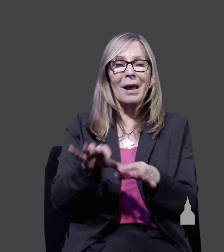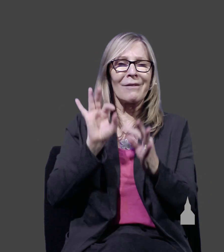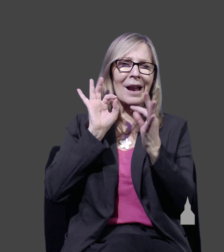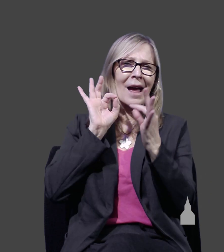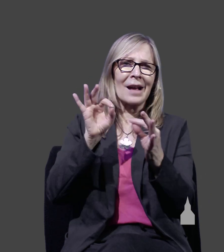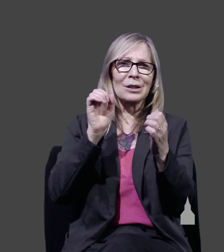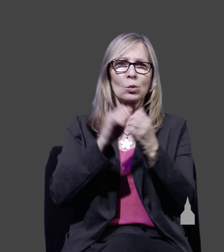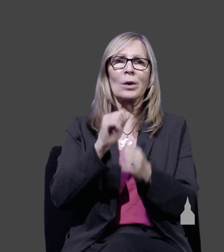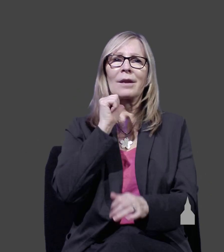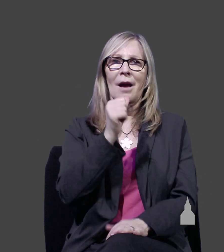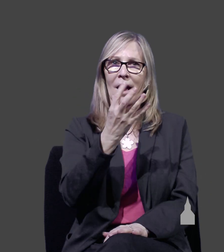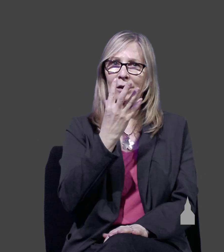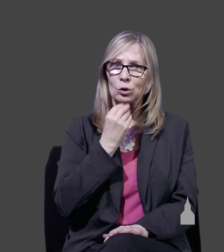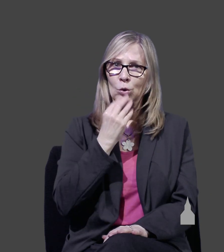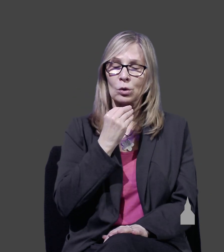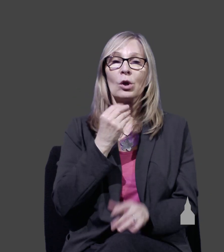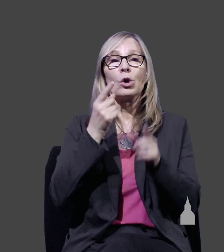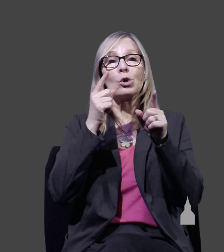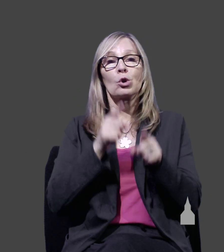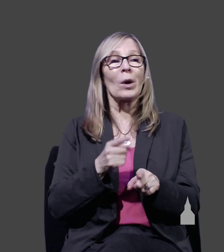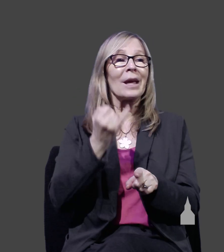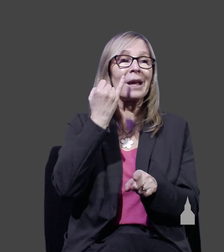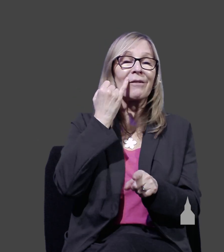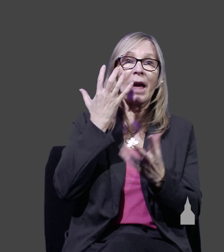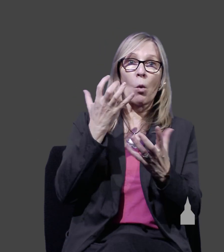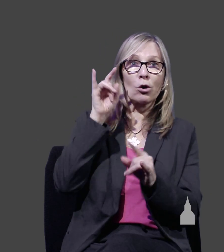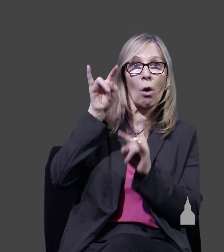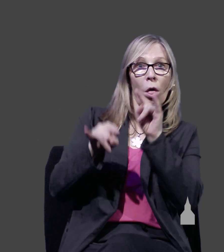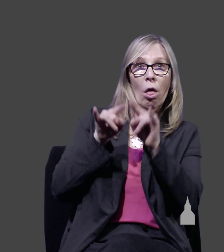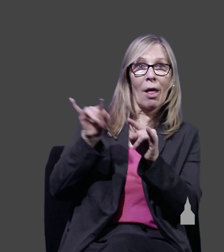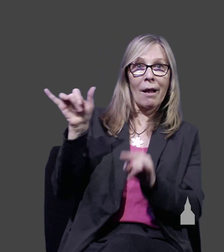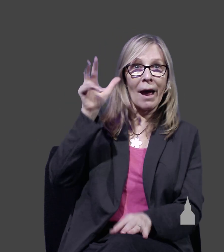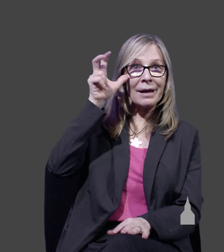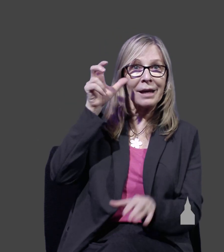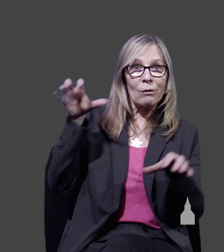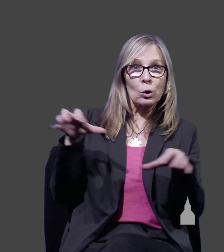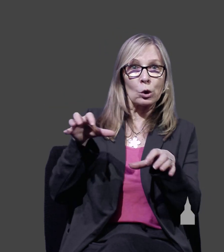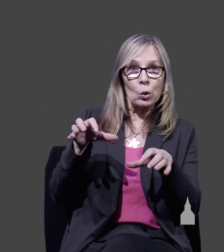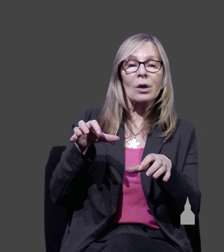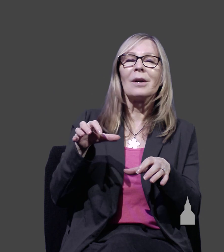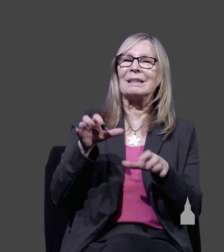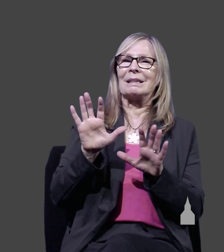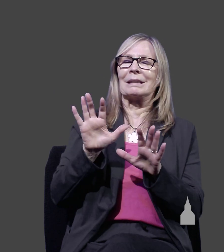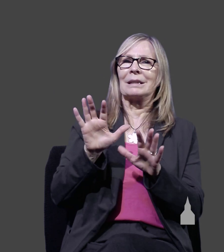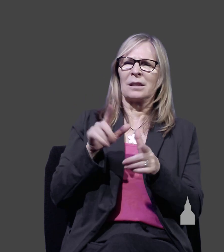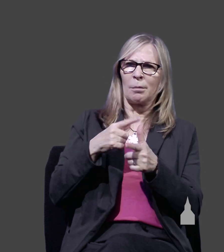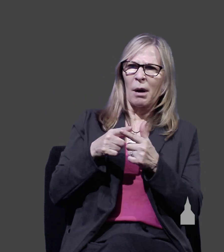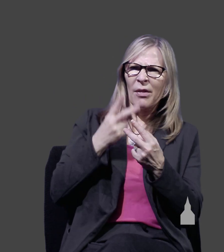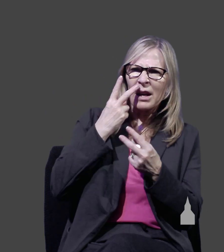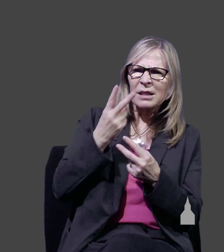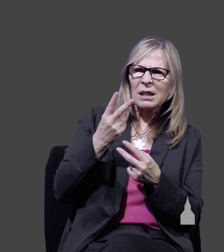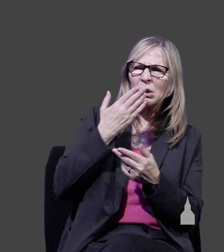Gentiles, so that in the thing in which they slander you as evildoers, they may, because of your good deeds